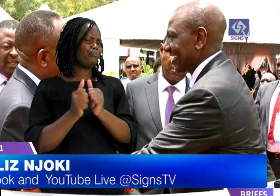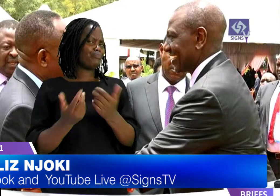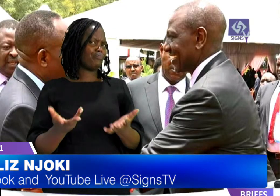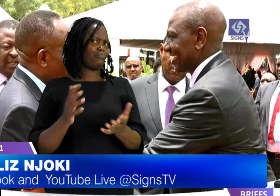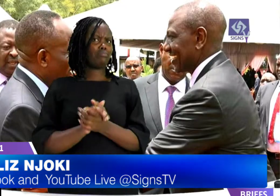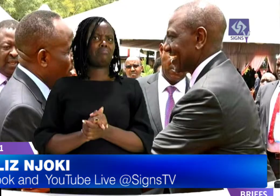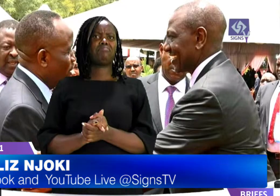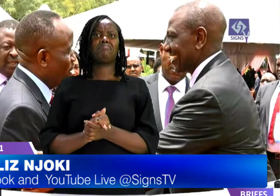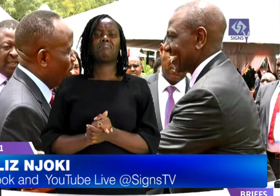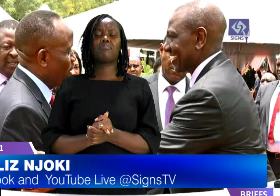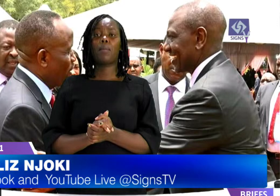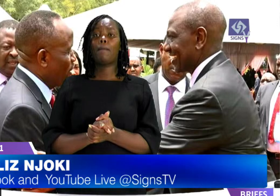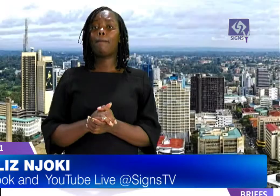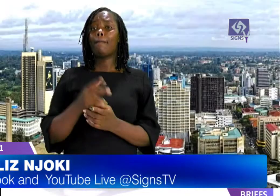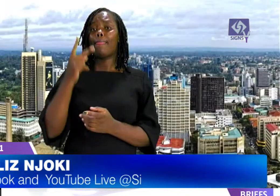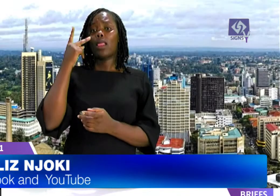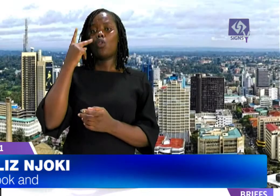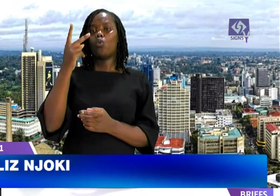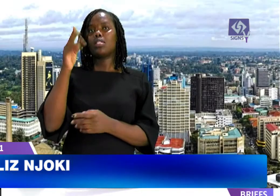On to the next news item.